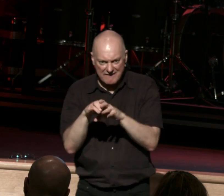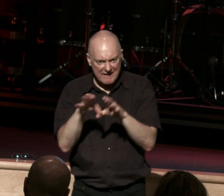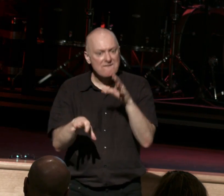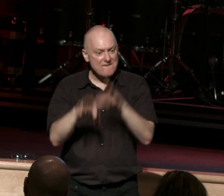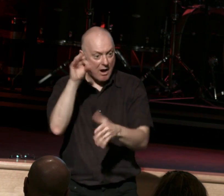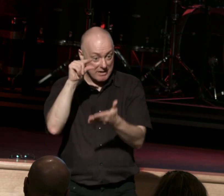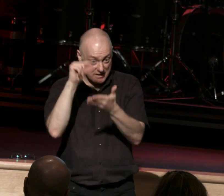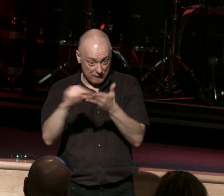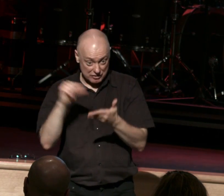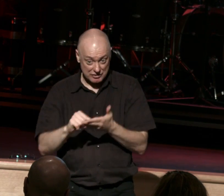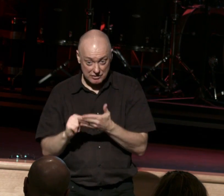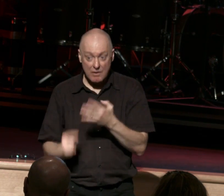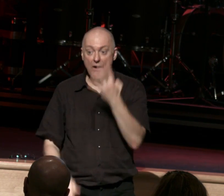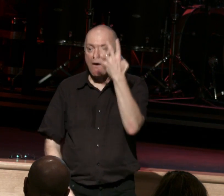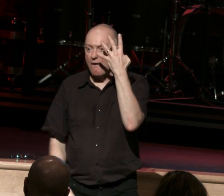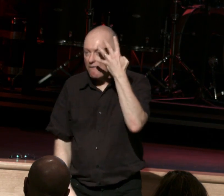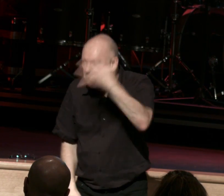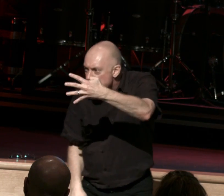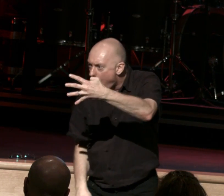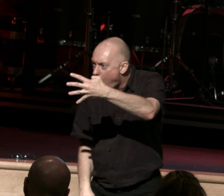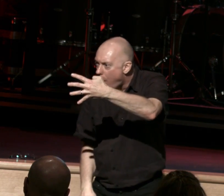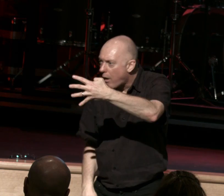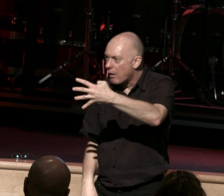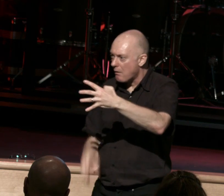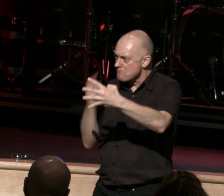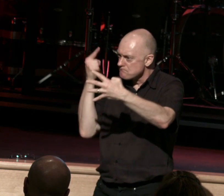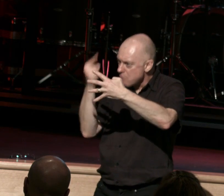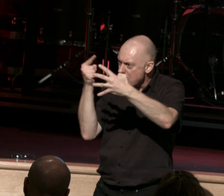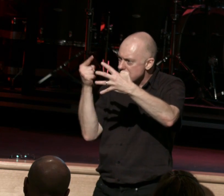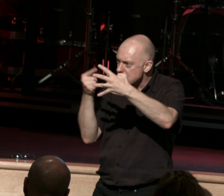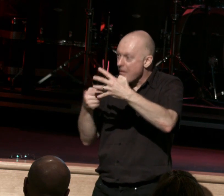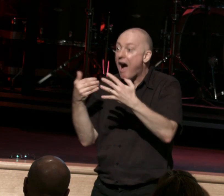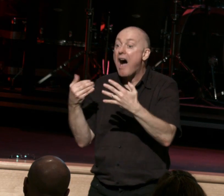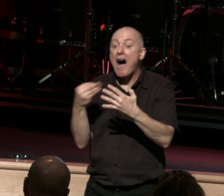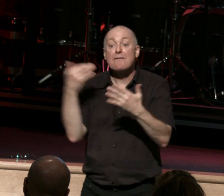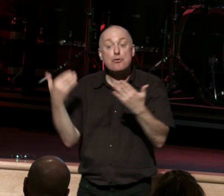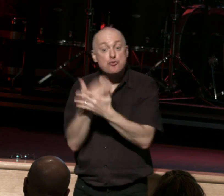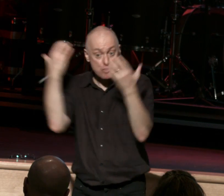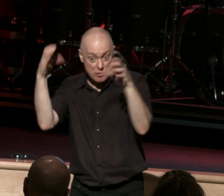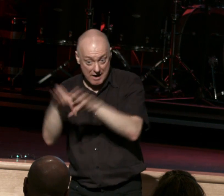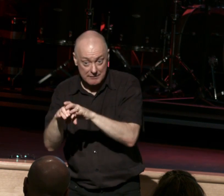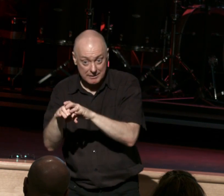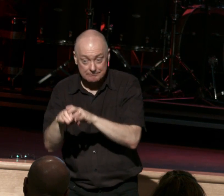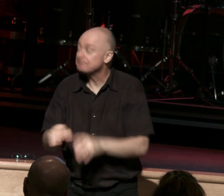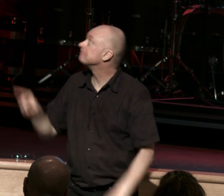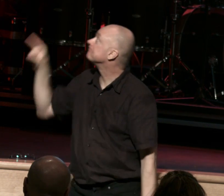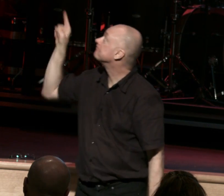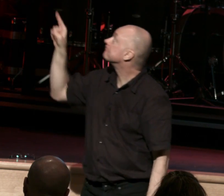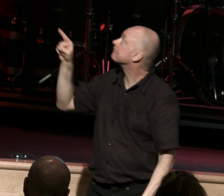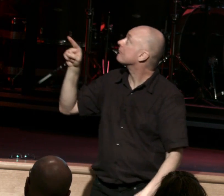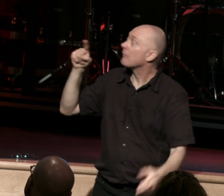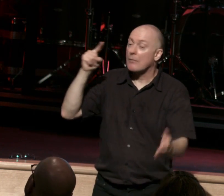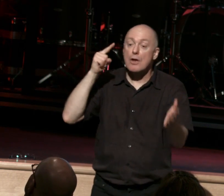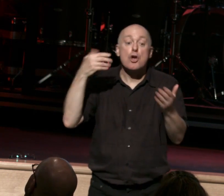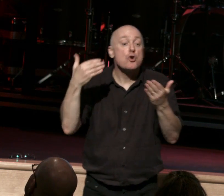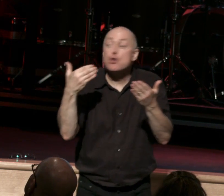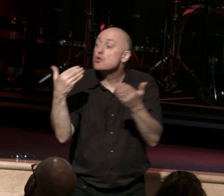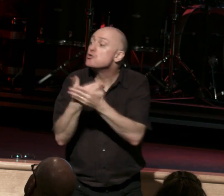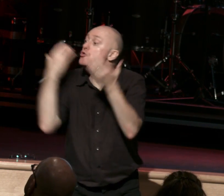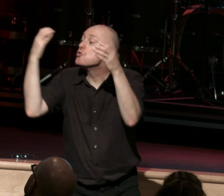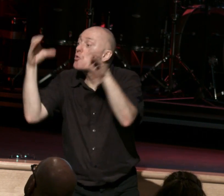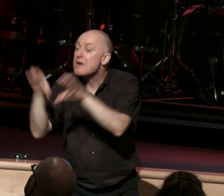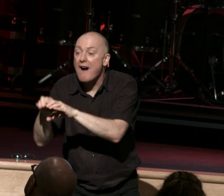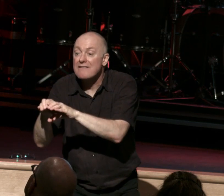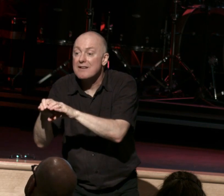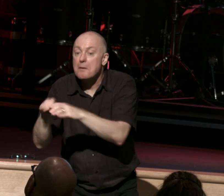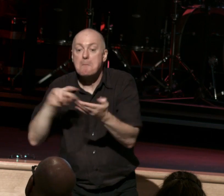in these verses right here. Four attributes of the new covenant on the screen beside me. Notice this, number one, the